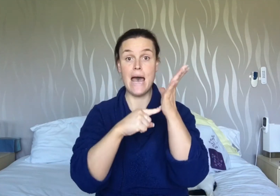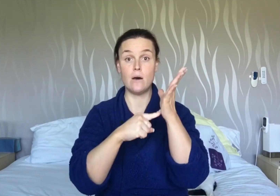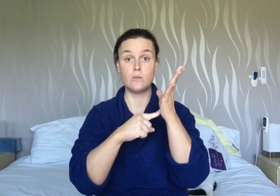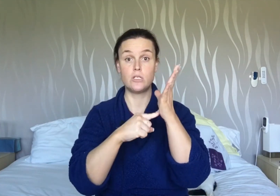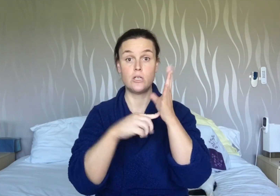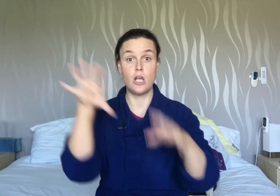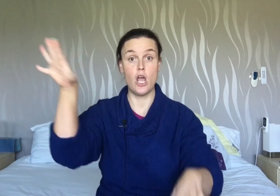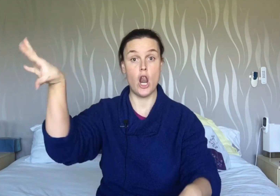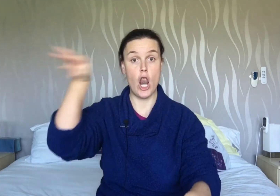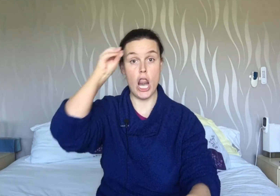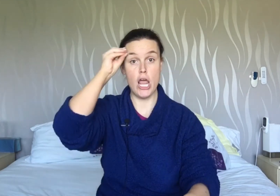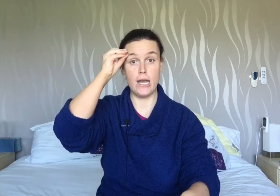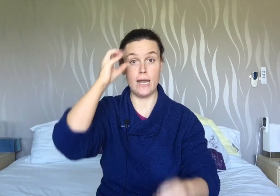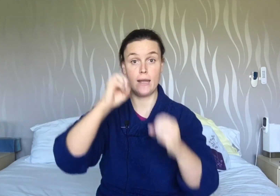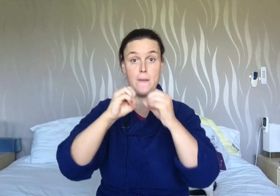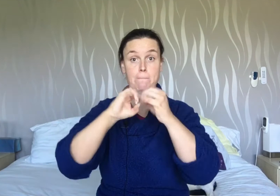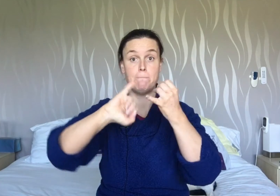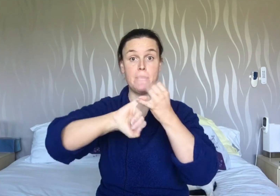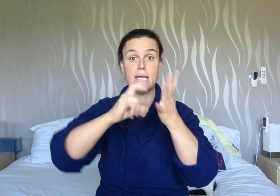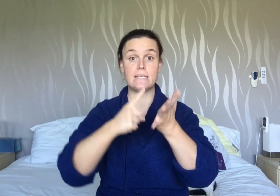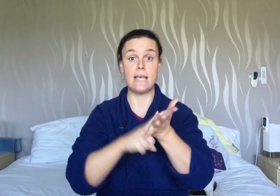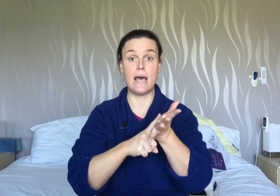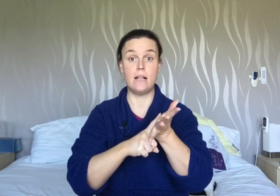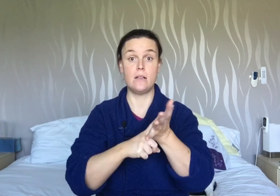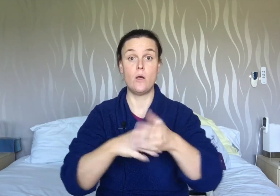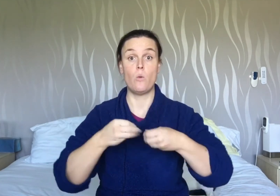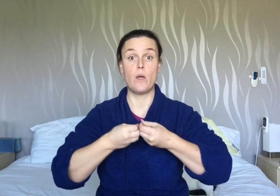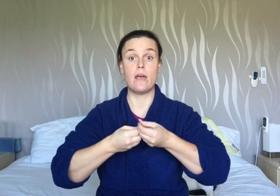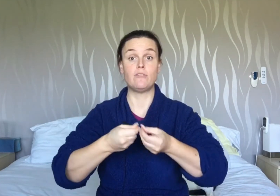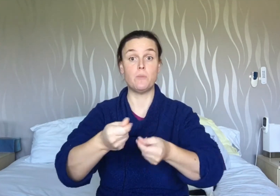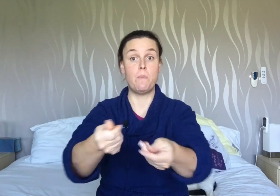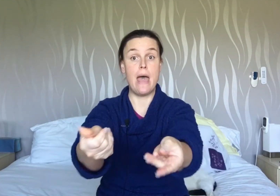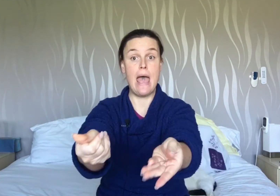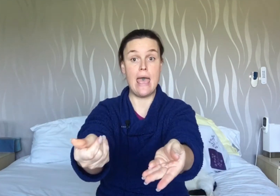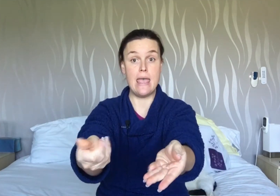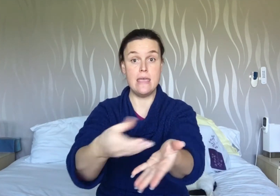about learning BSL where you have to pay